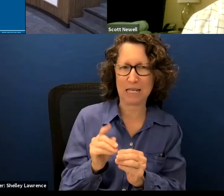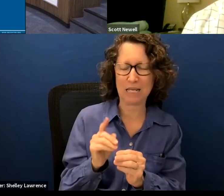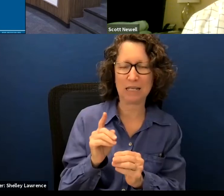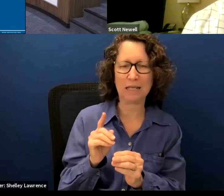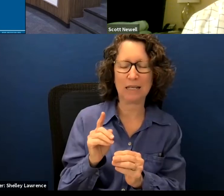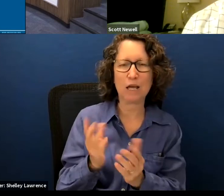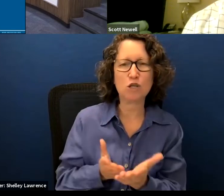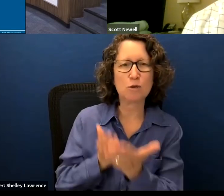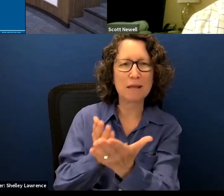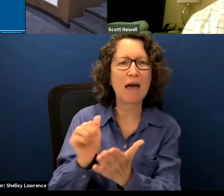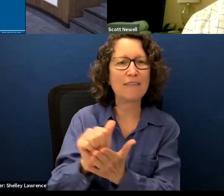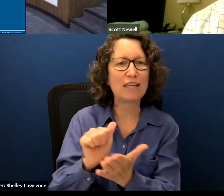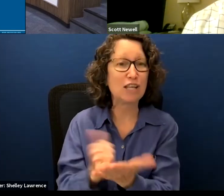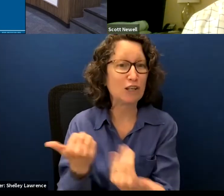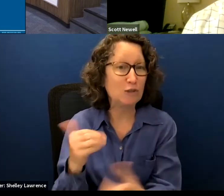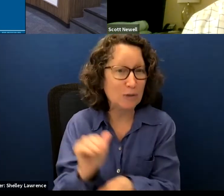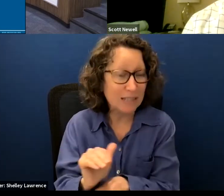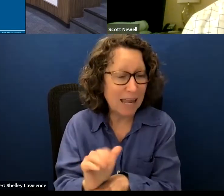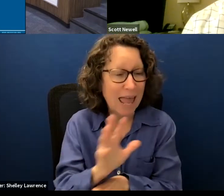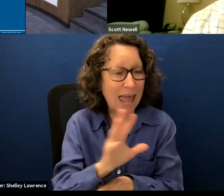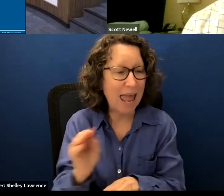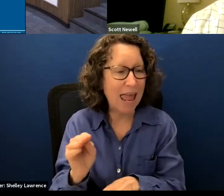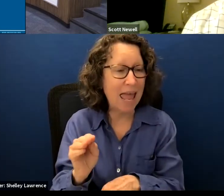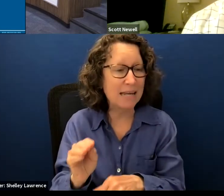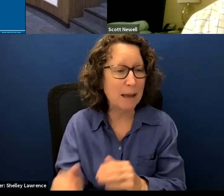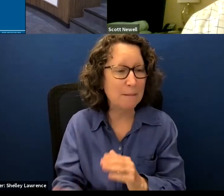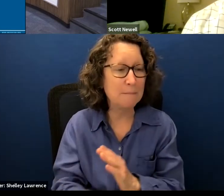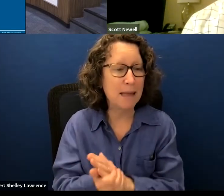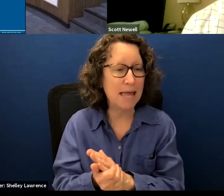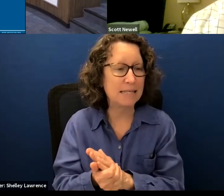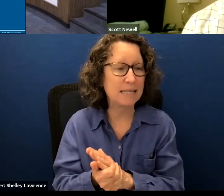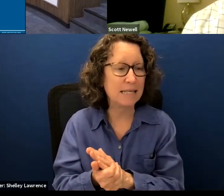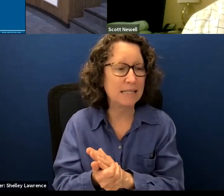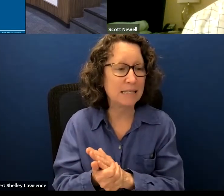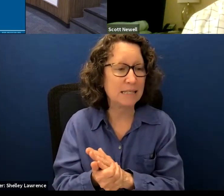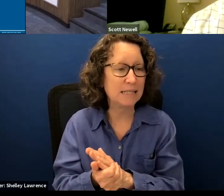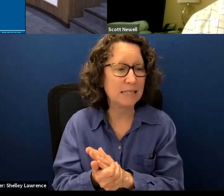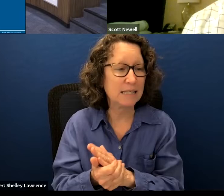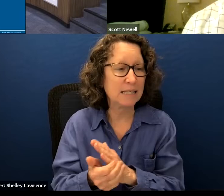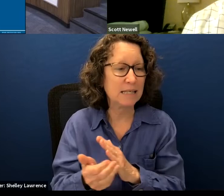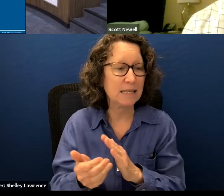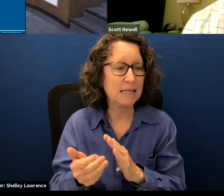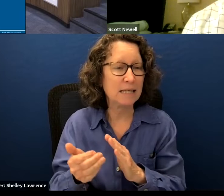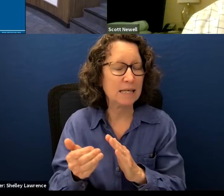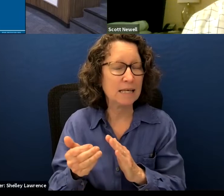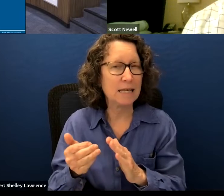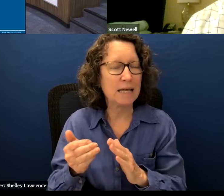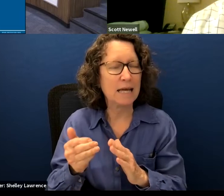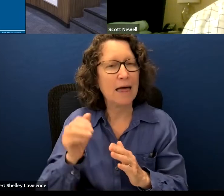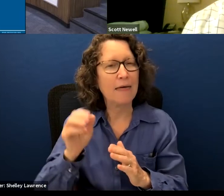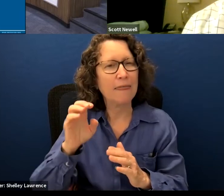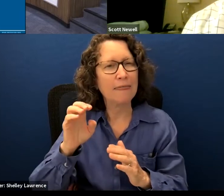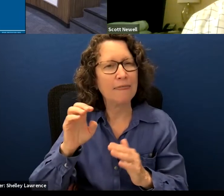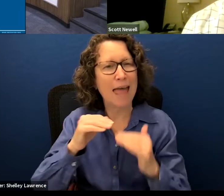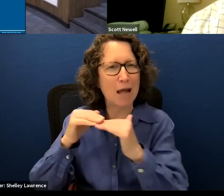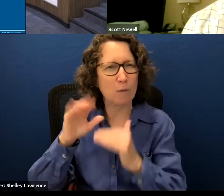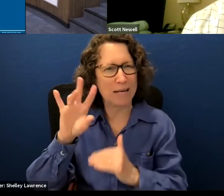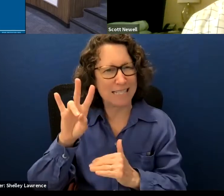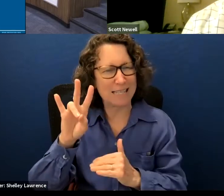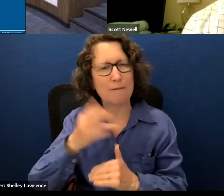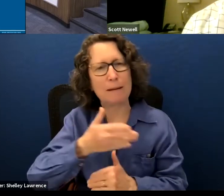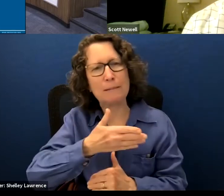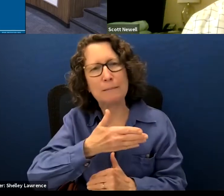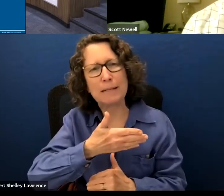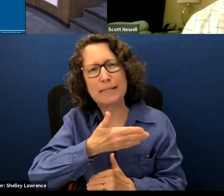the agenda tonight and amend it to be the Equity 7 map. The Equity 7 map is the best